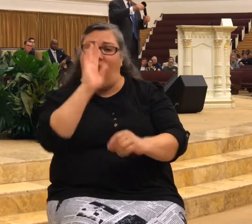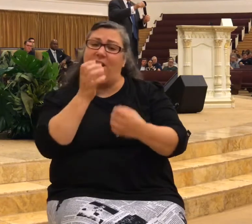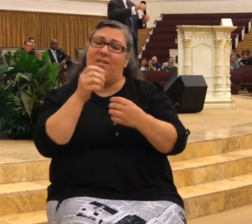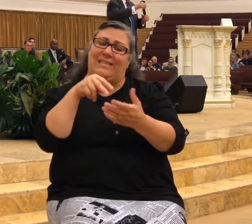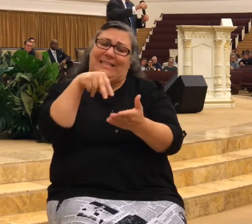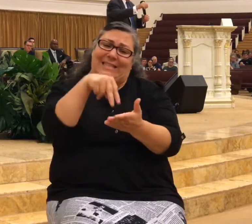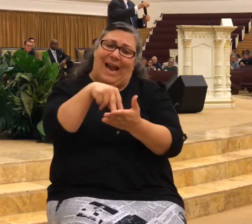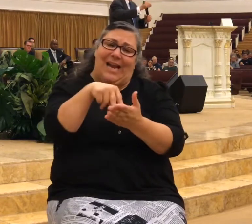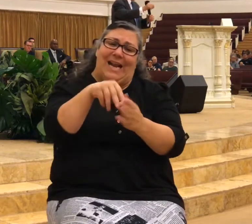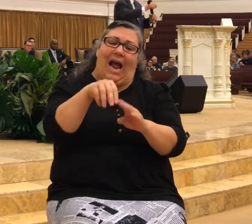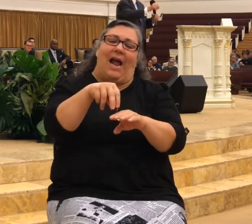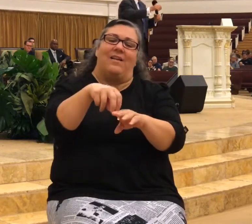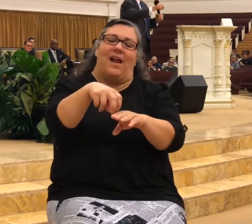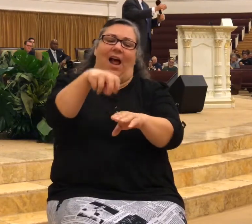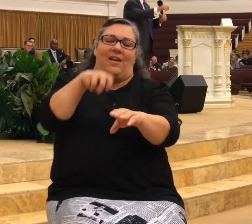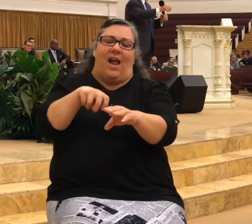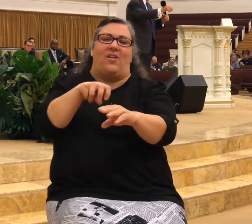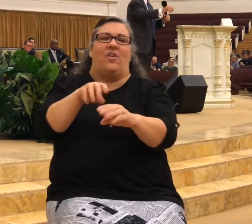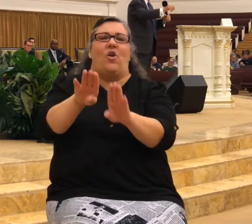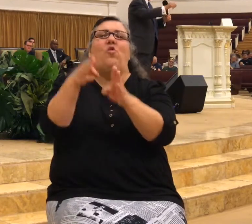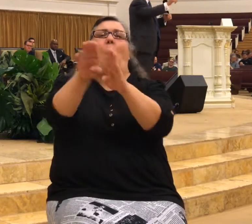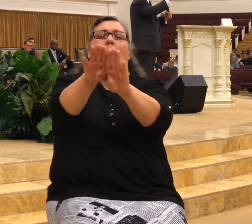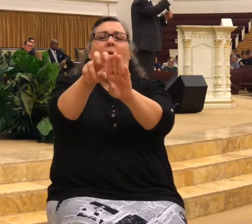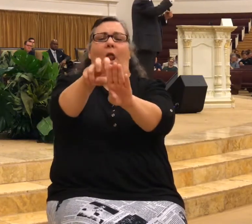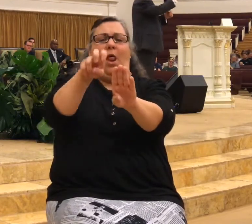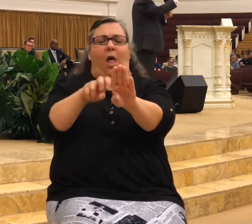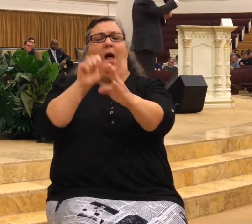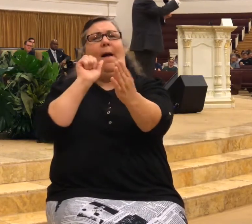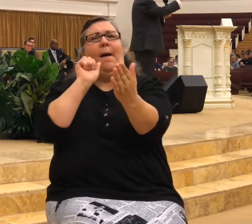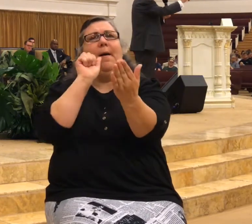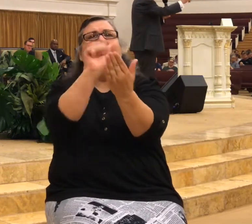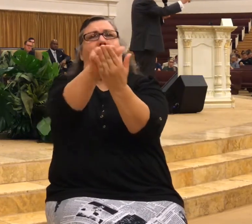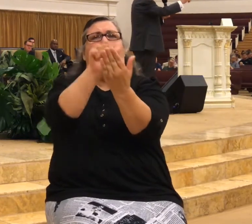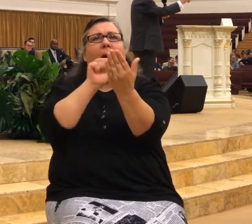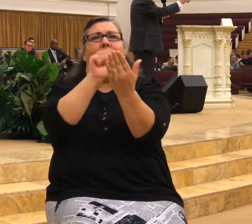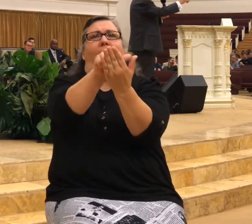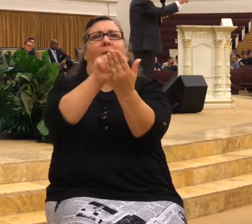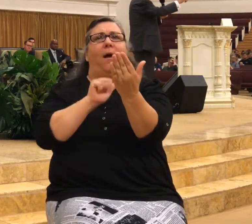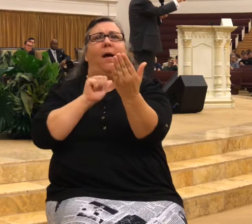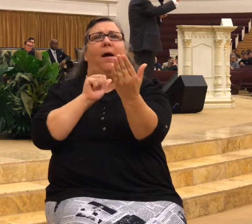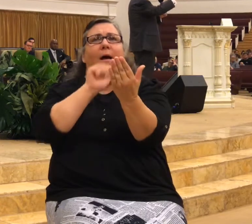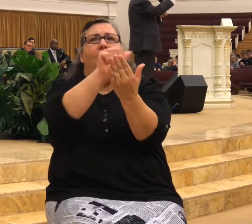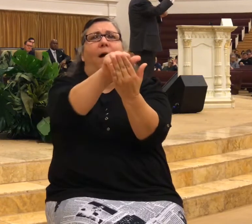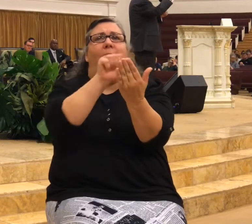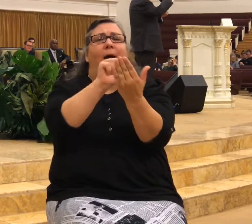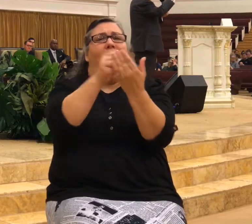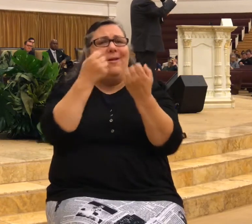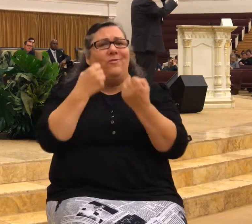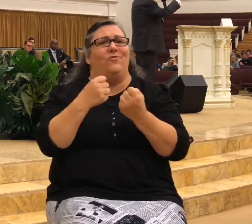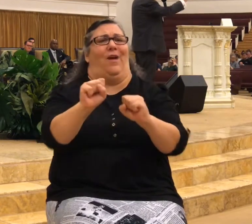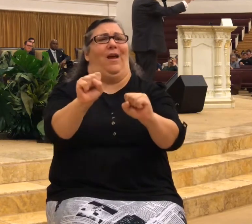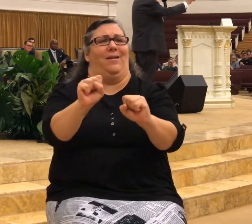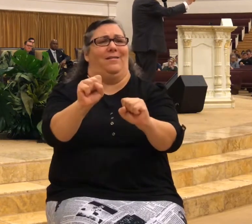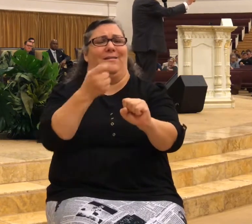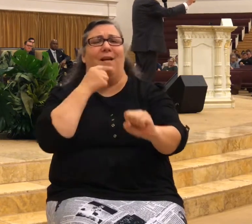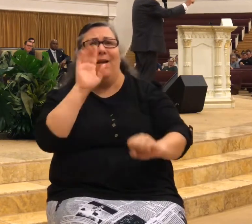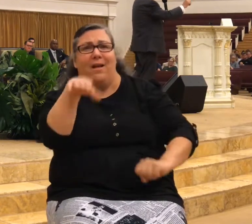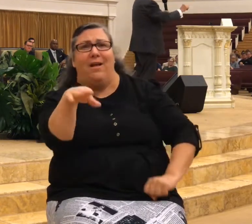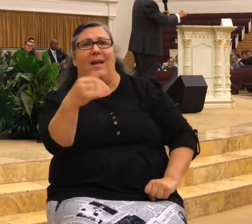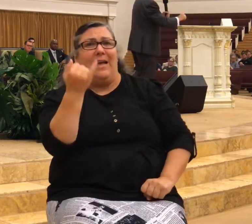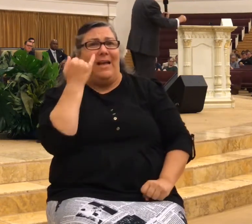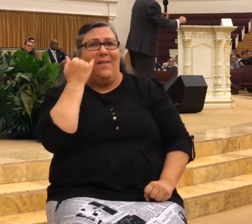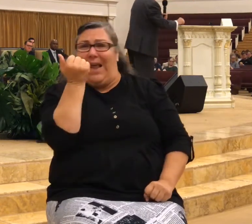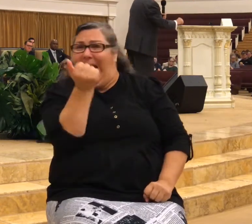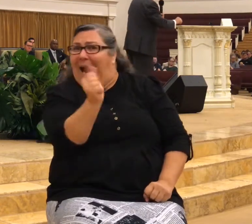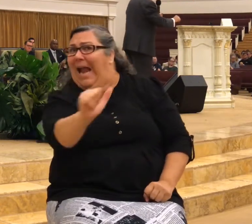just outside that closed door, knocking on the door, and said, "If any man will